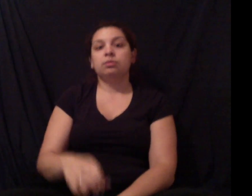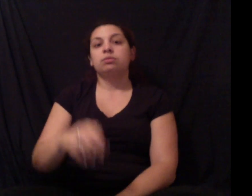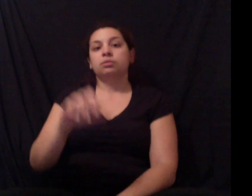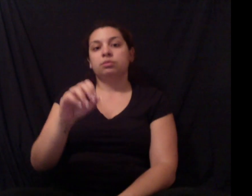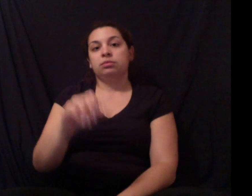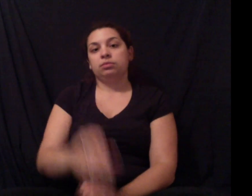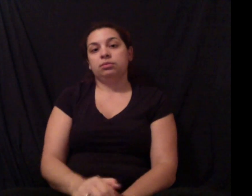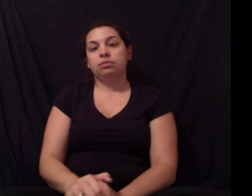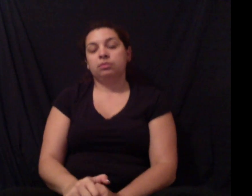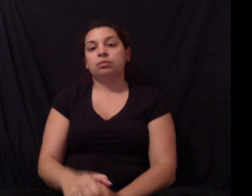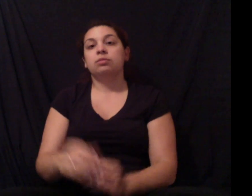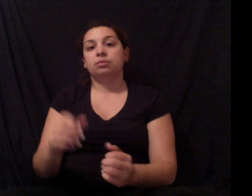SMOOTHMCGROOVE. And at Patreon at